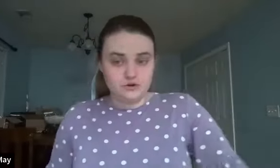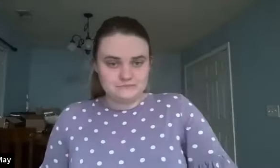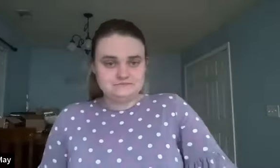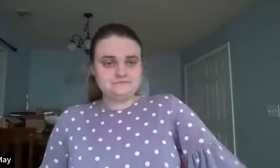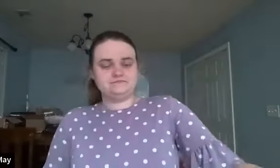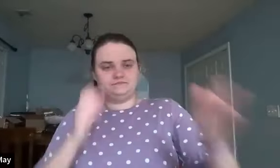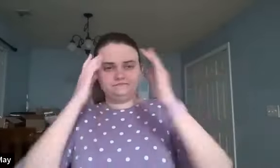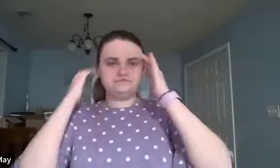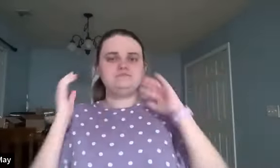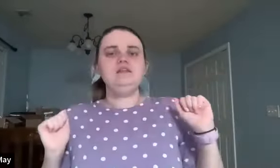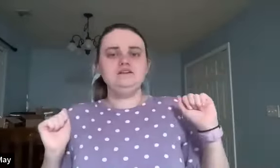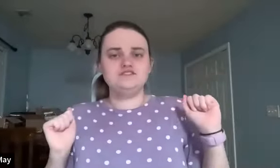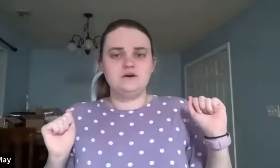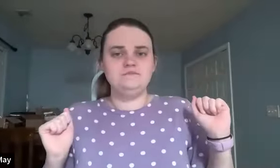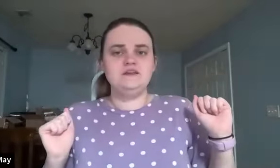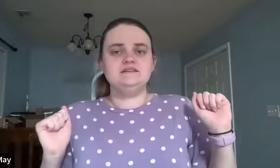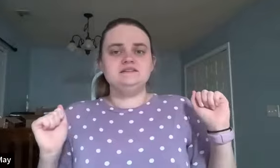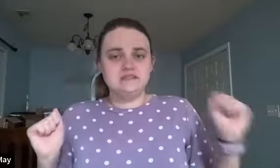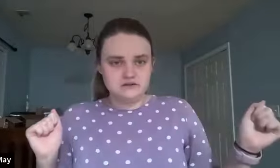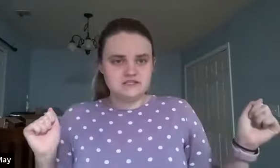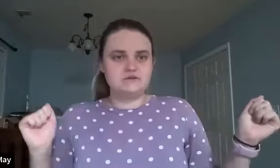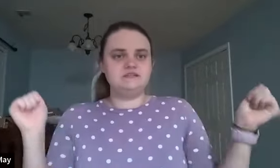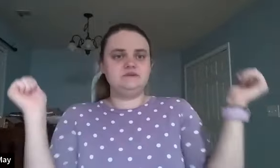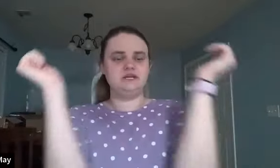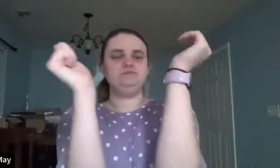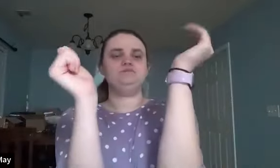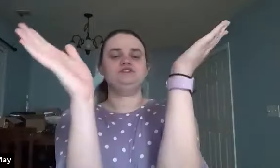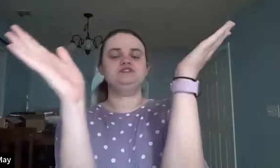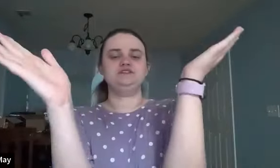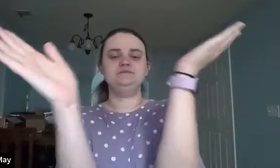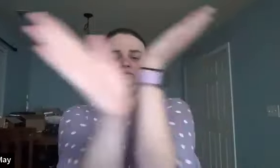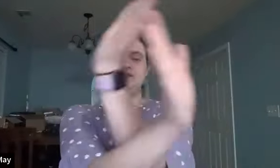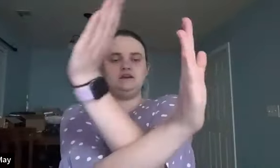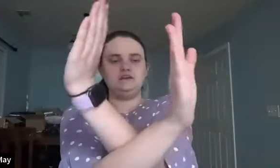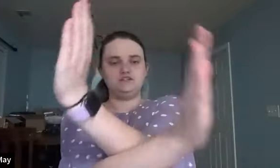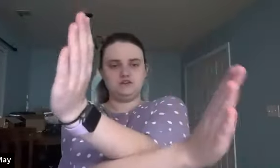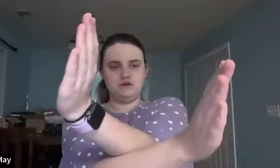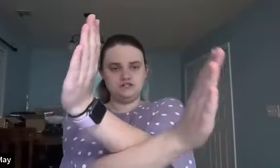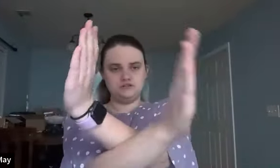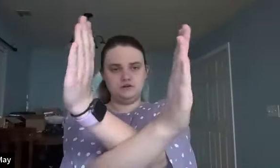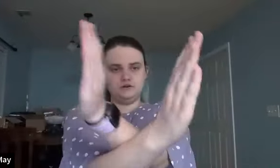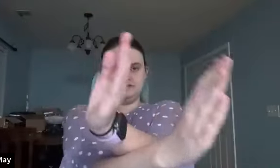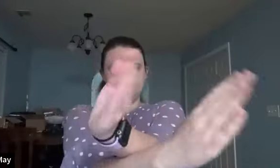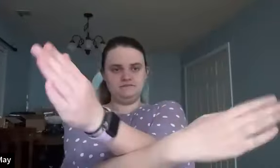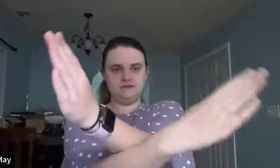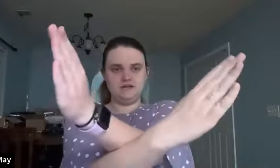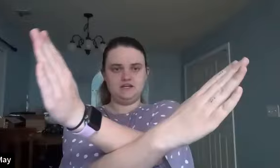seal. So seal is going to be what you're gonna do is you're gonna cross your arms and you're